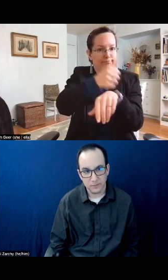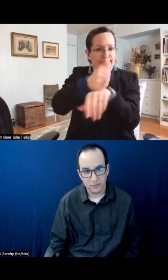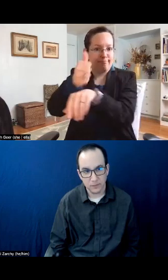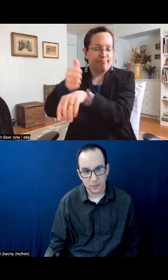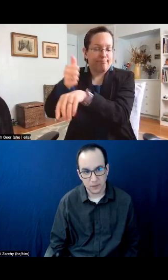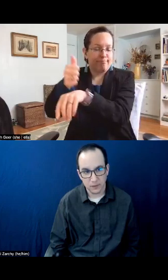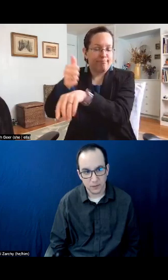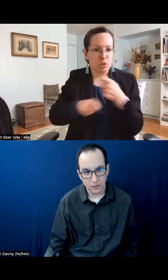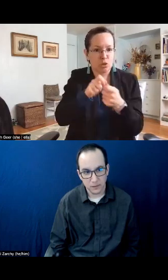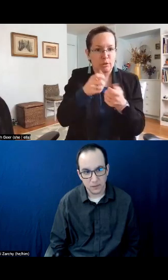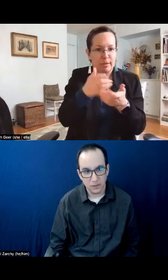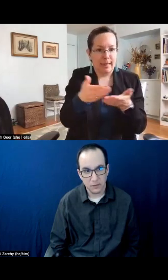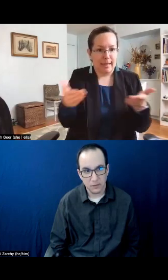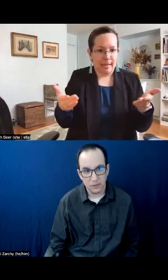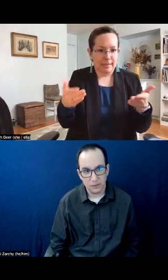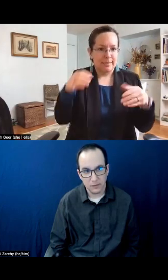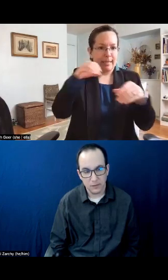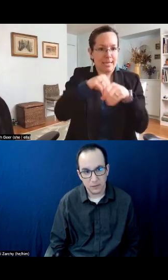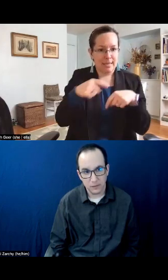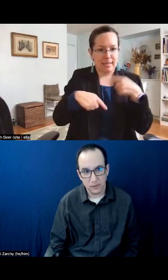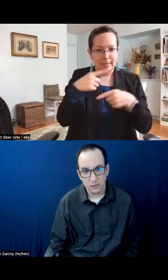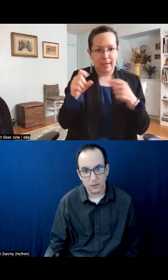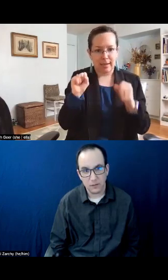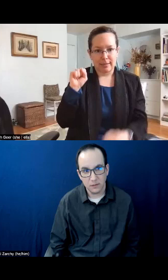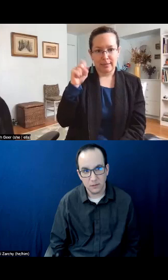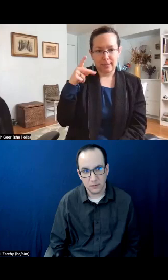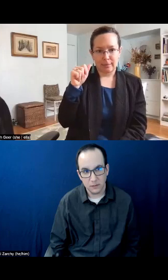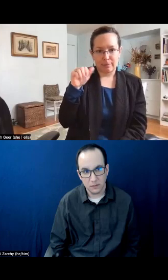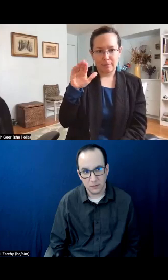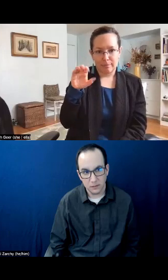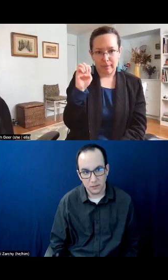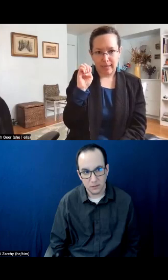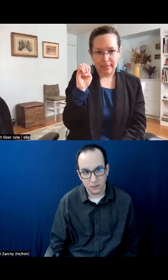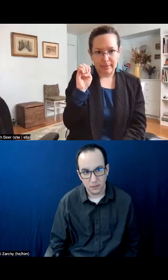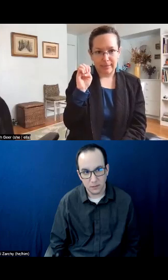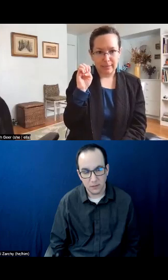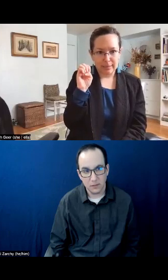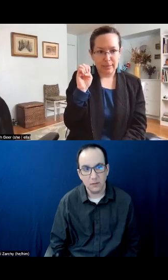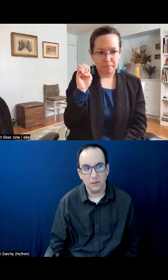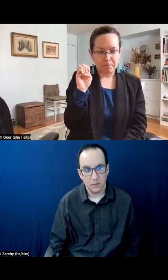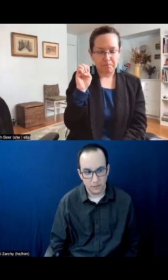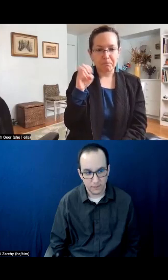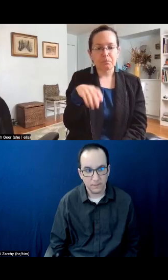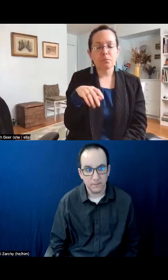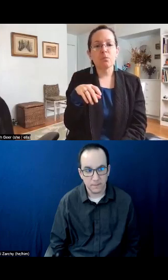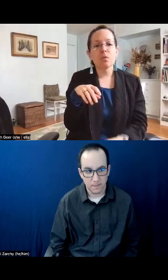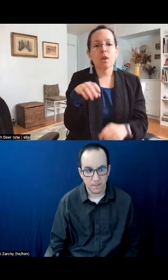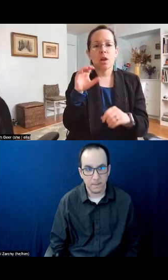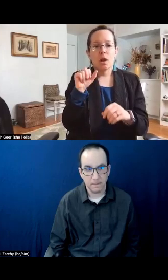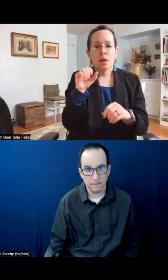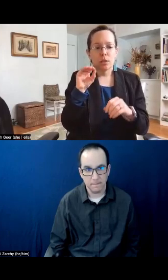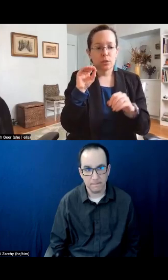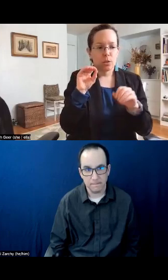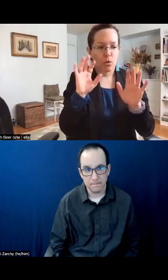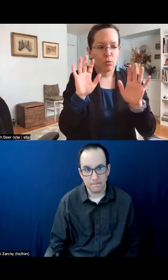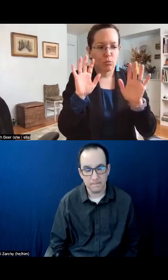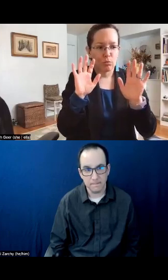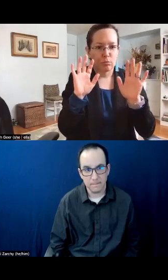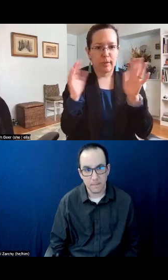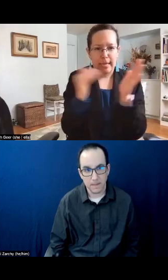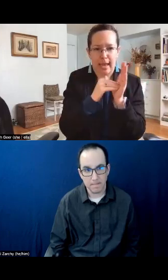Is it in the same room? Is it in this referential space that we have created in our signed utterance? Or is it something that is